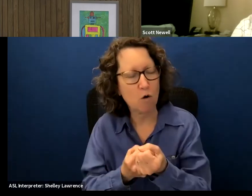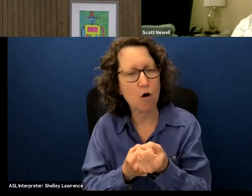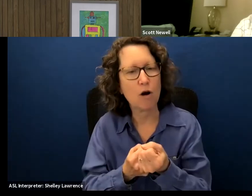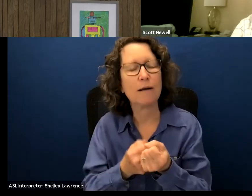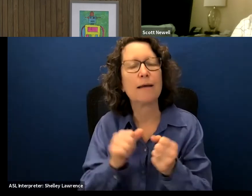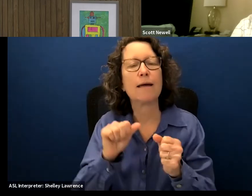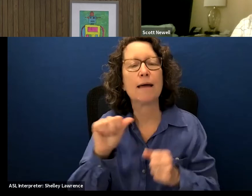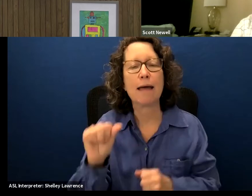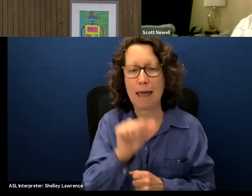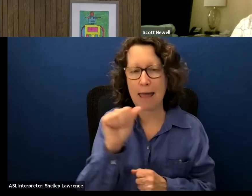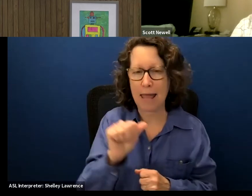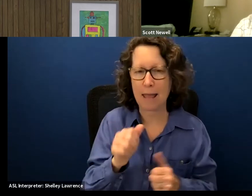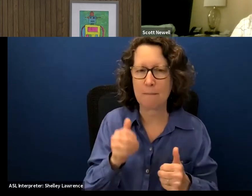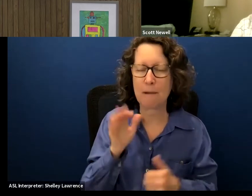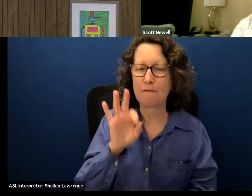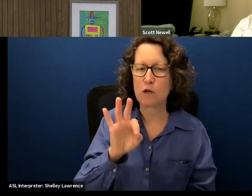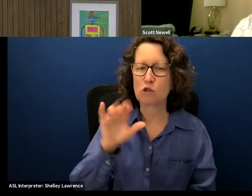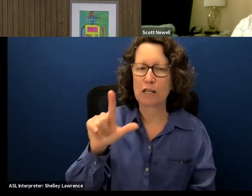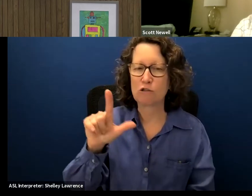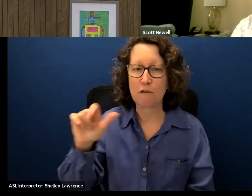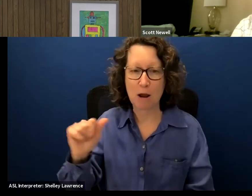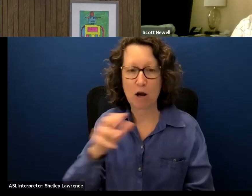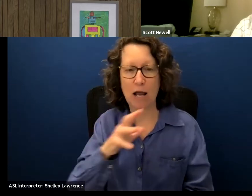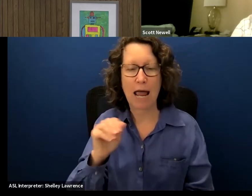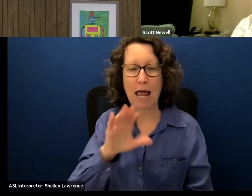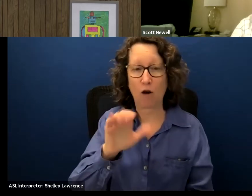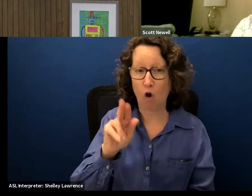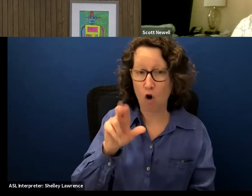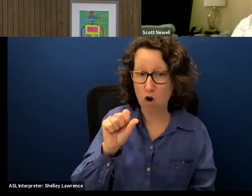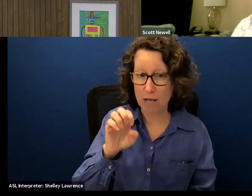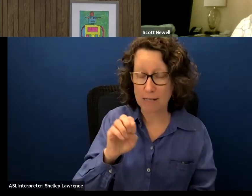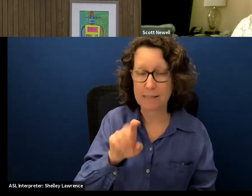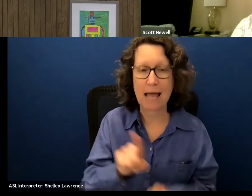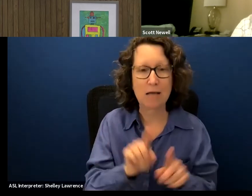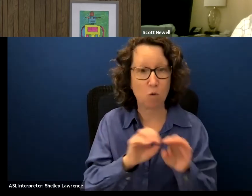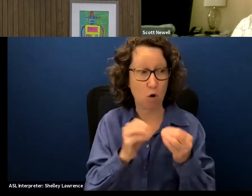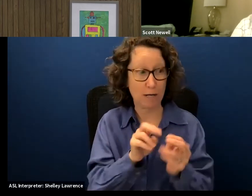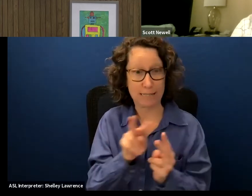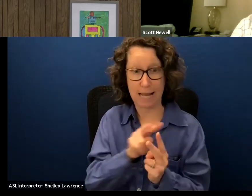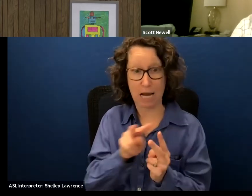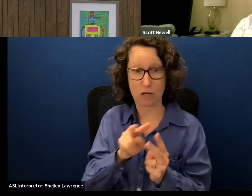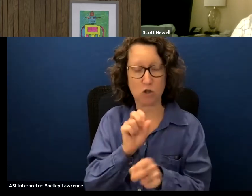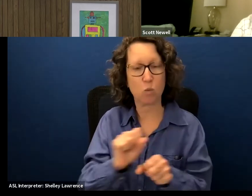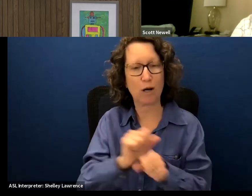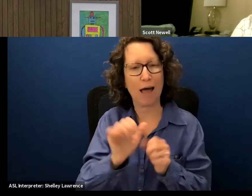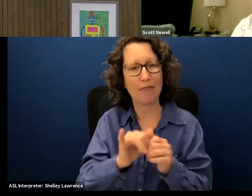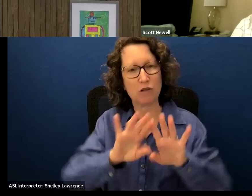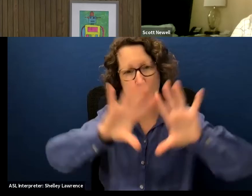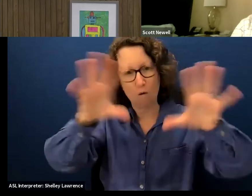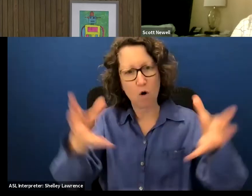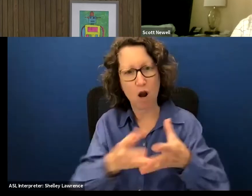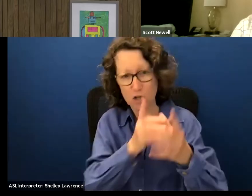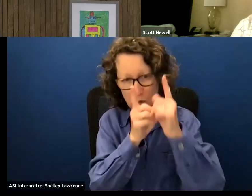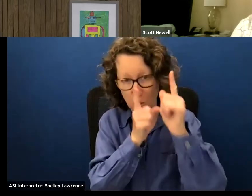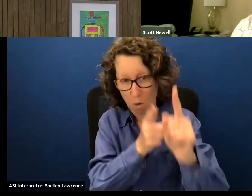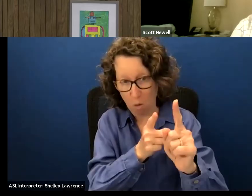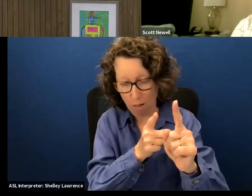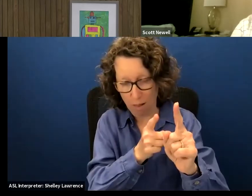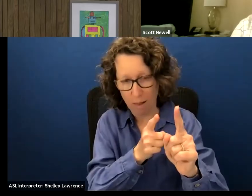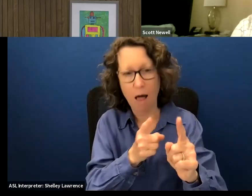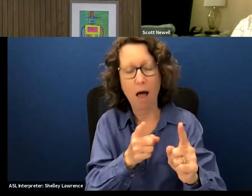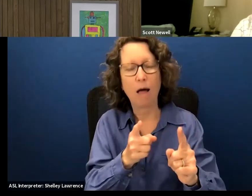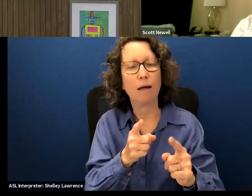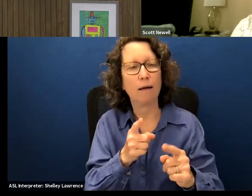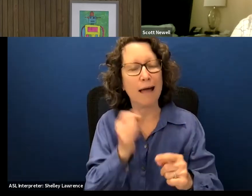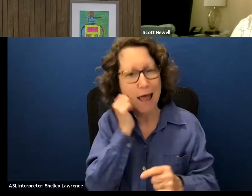map put forward by Future Leaders of America and Cause. As organizations that are working on this overarching goal on the